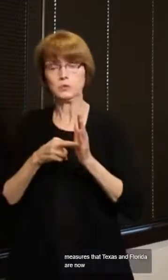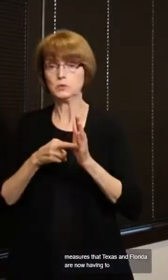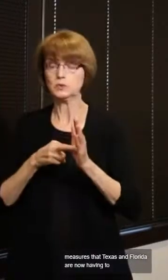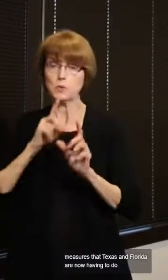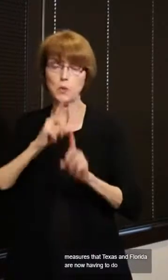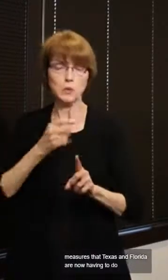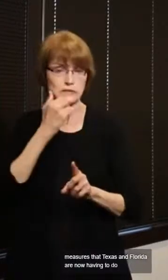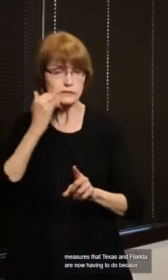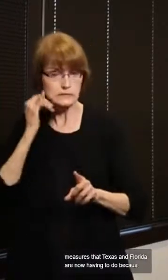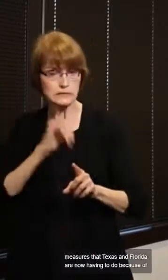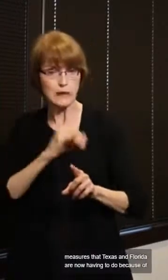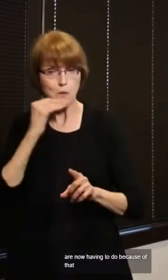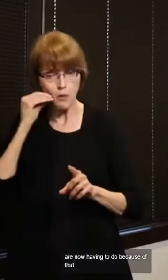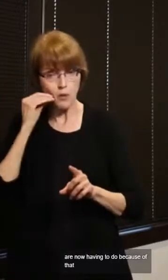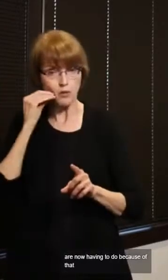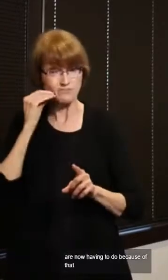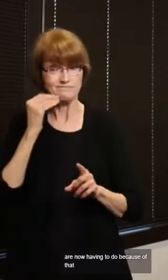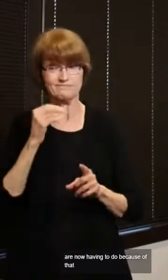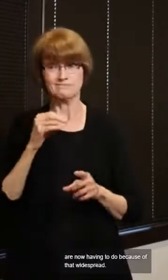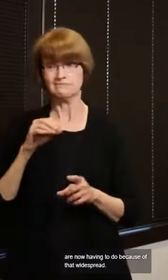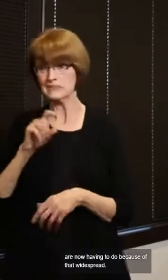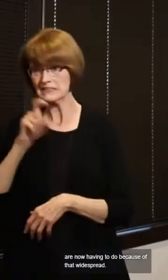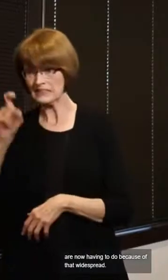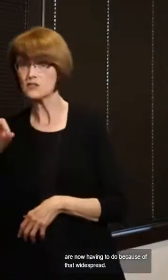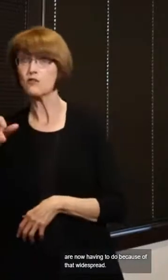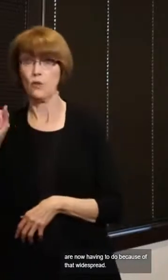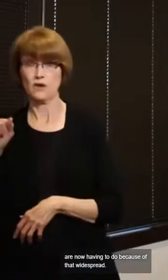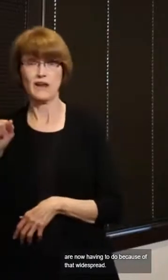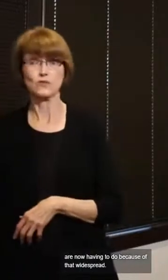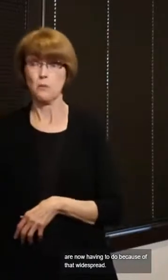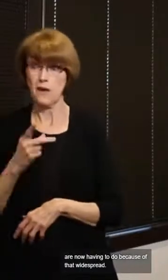do because of that widespread transmission.